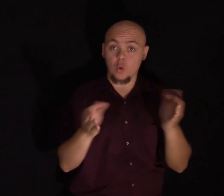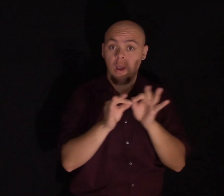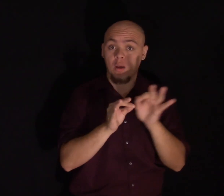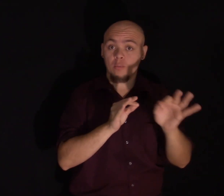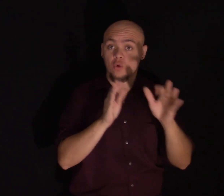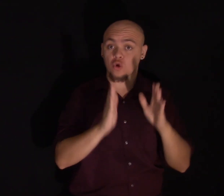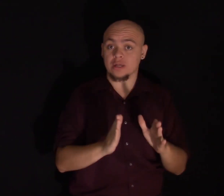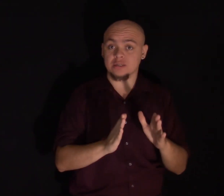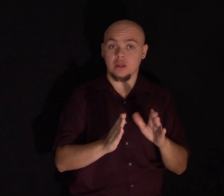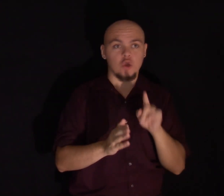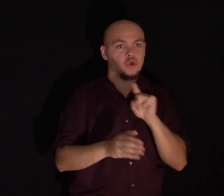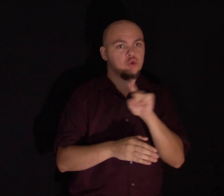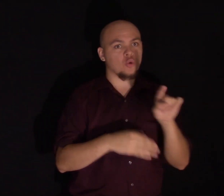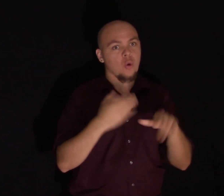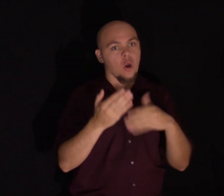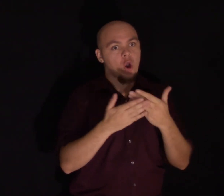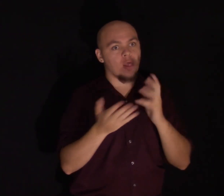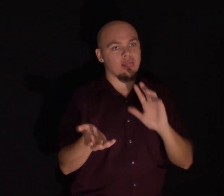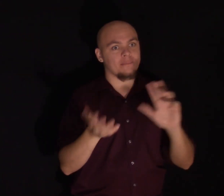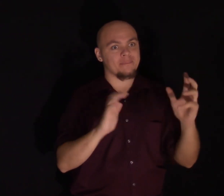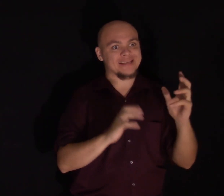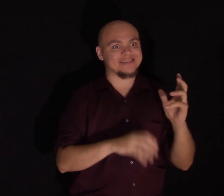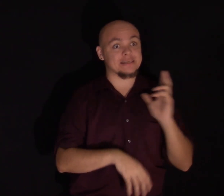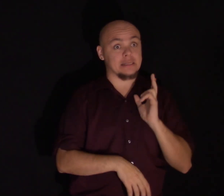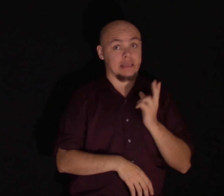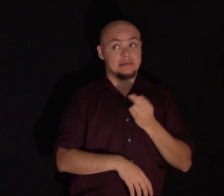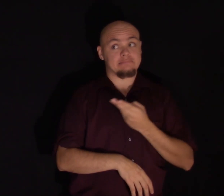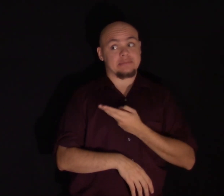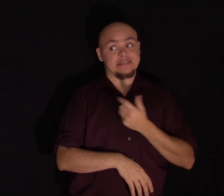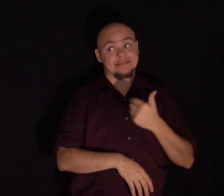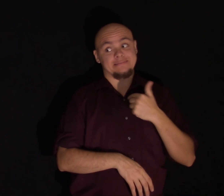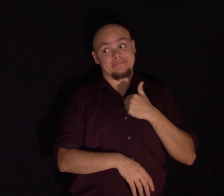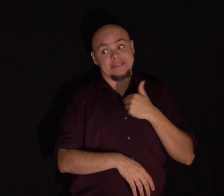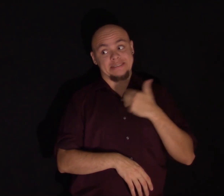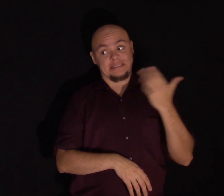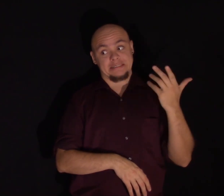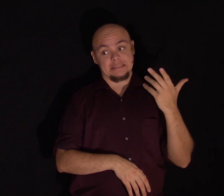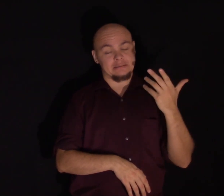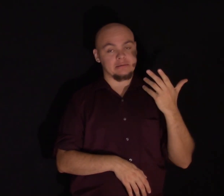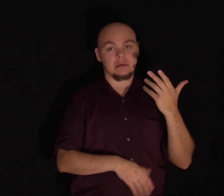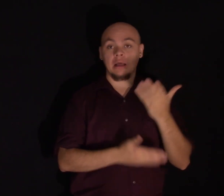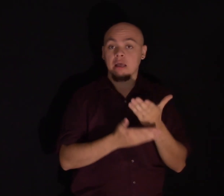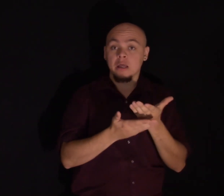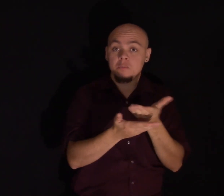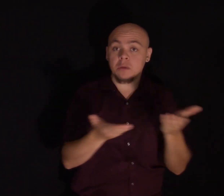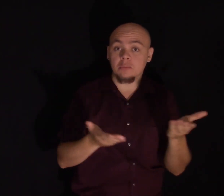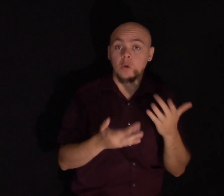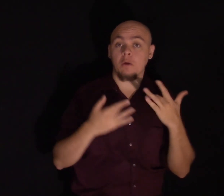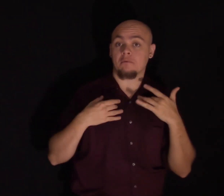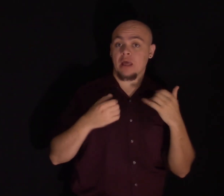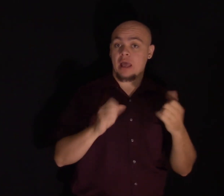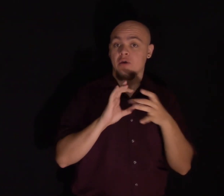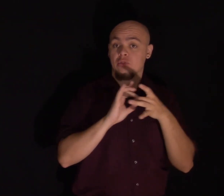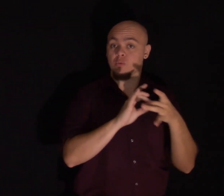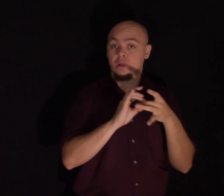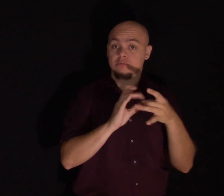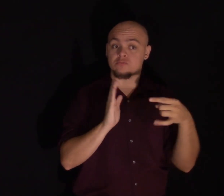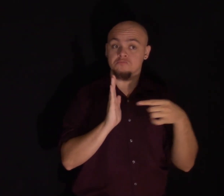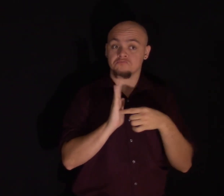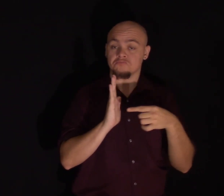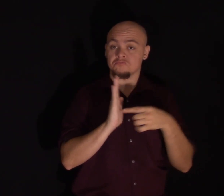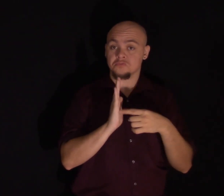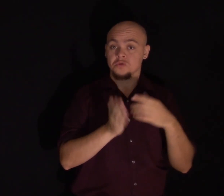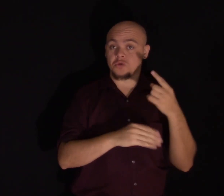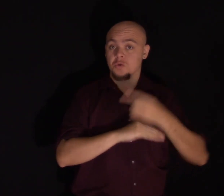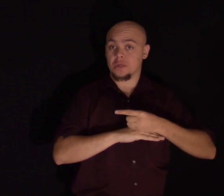might not all be a mess like some of us and some of you may have a healthy relationship with deadlines